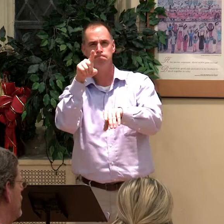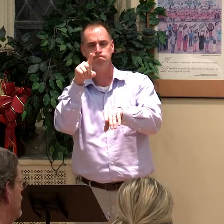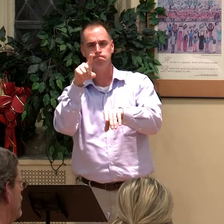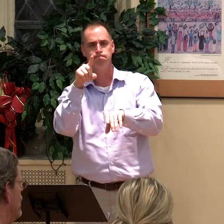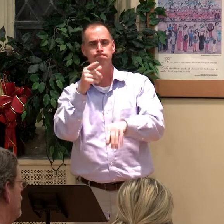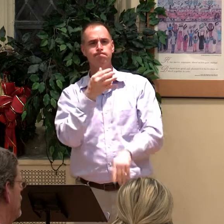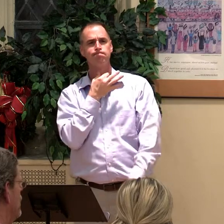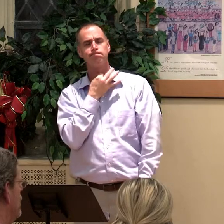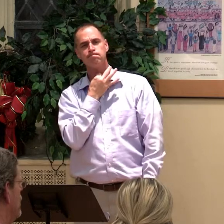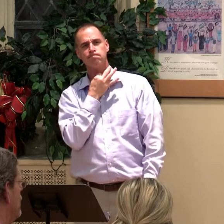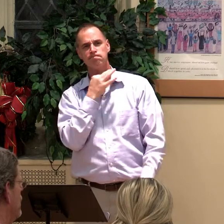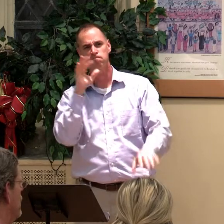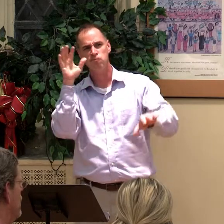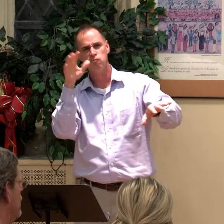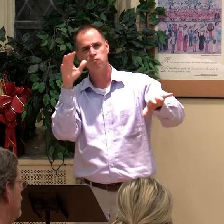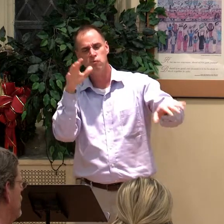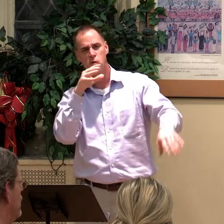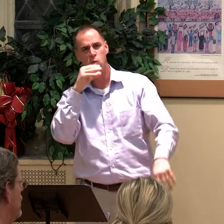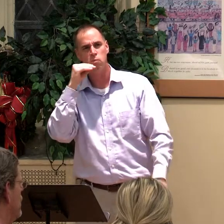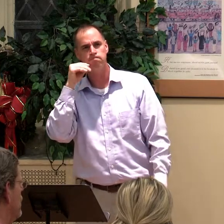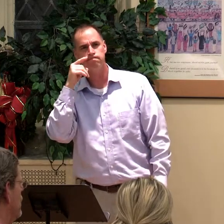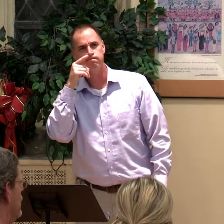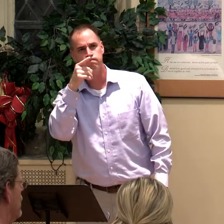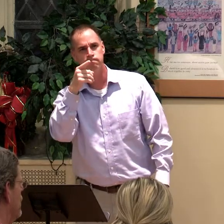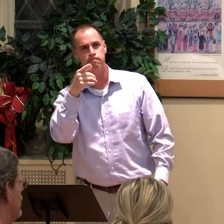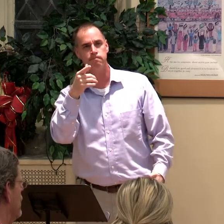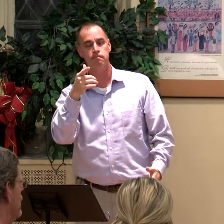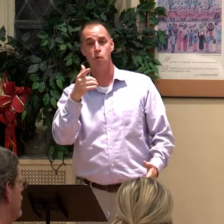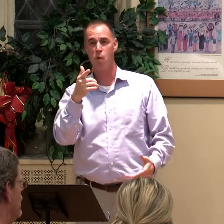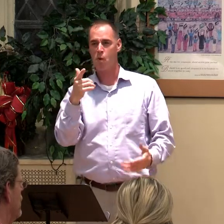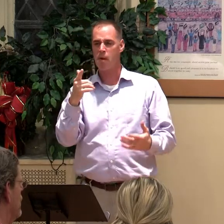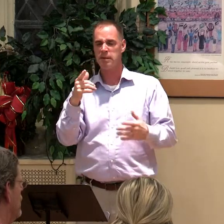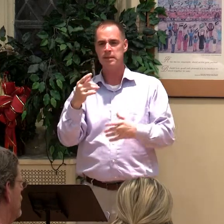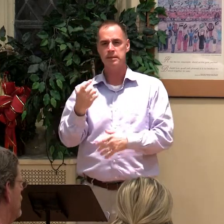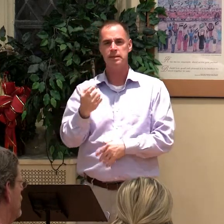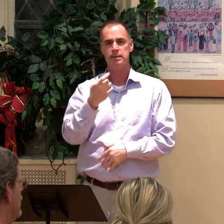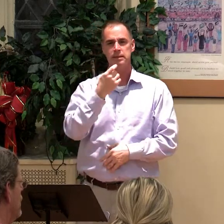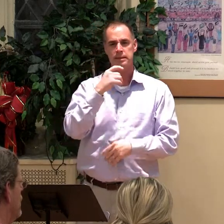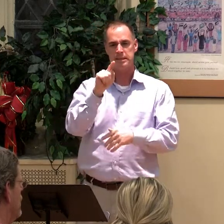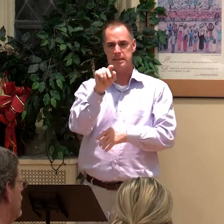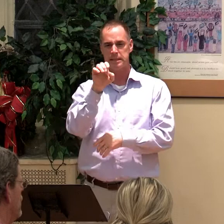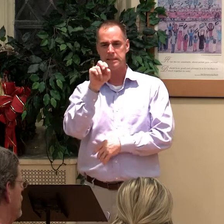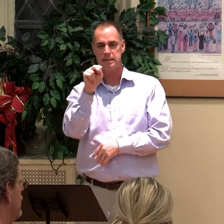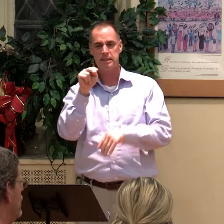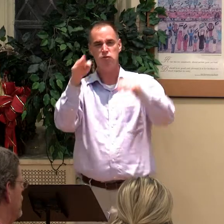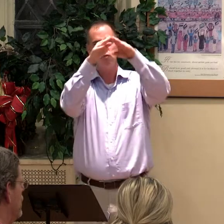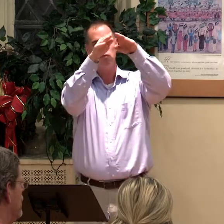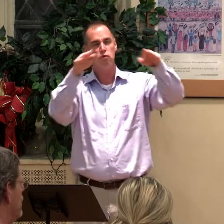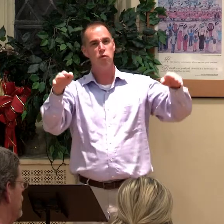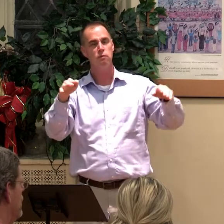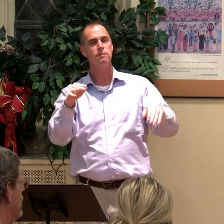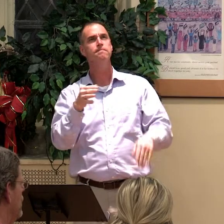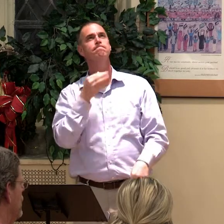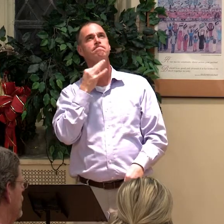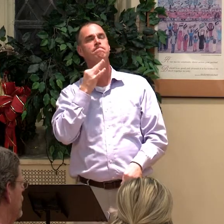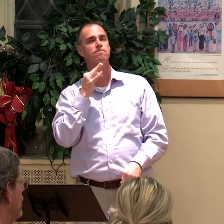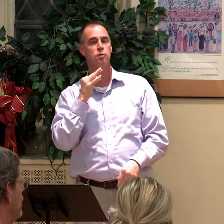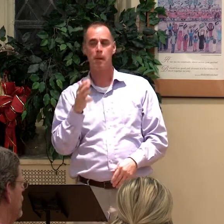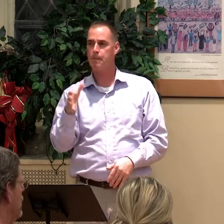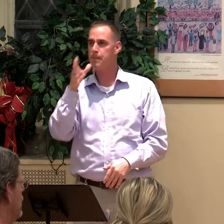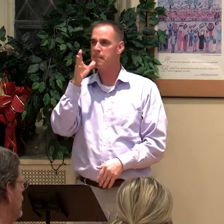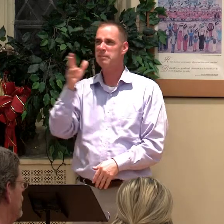You wonder if it's raining on the tin roof of the yellow house where the phone is ringing. You wonder if she hears it in